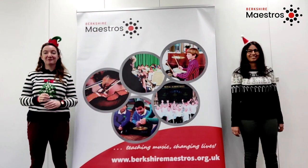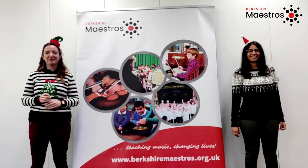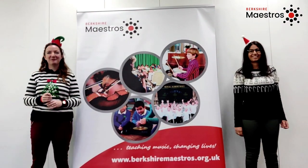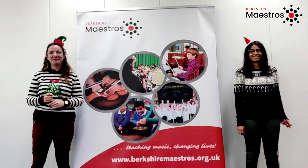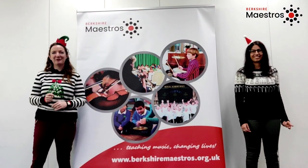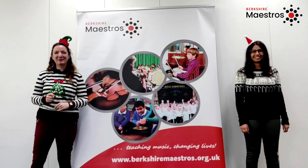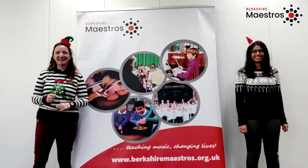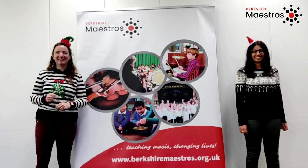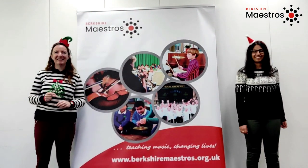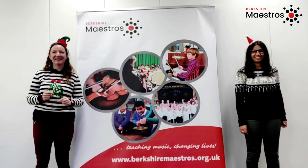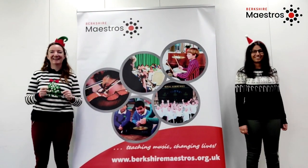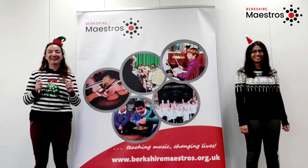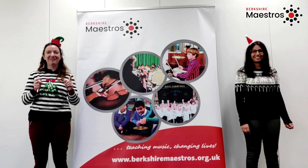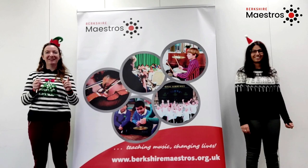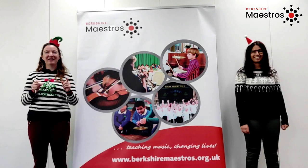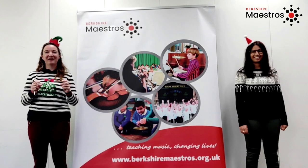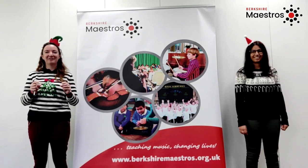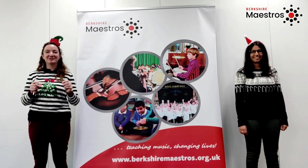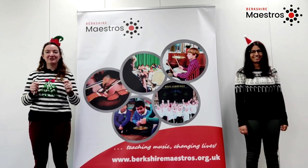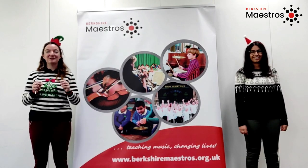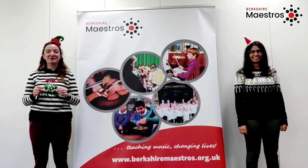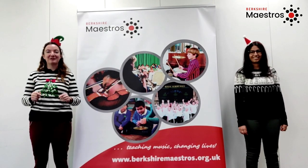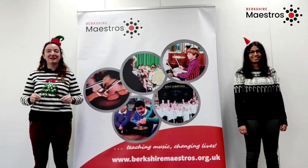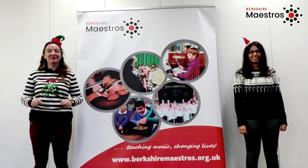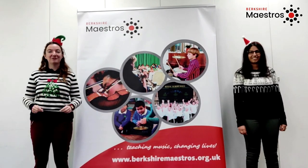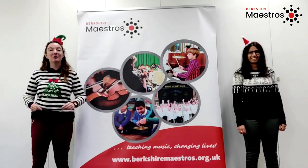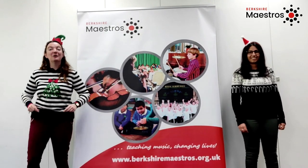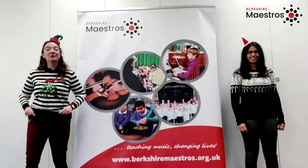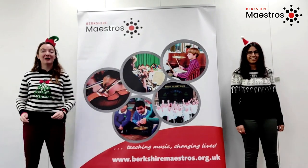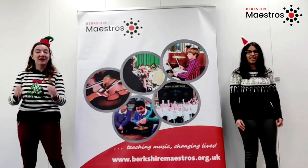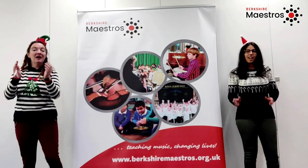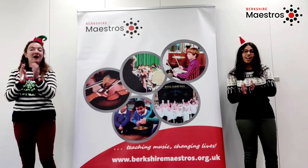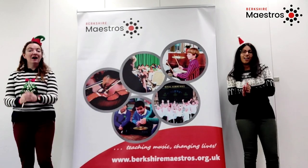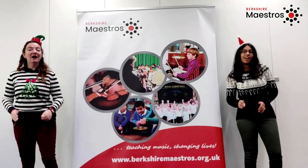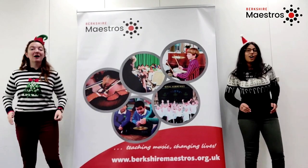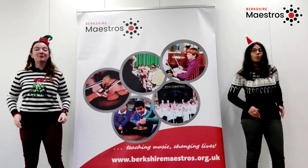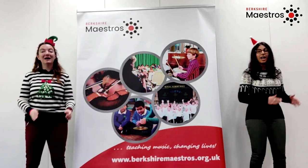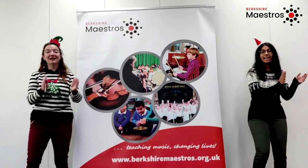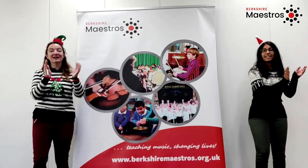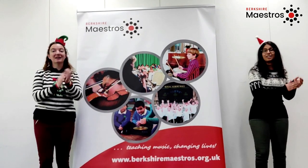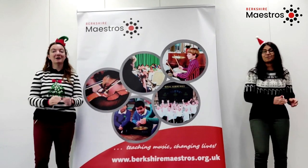from the very beginning, here we go. 2, 3, 4, 1. Away in a